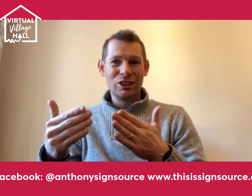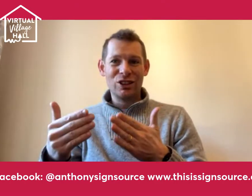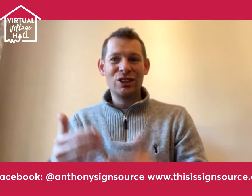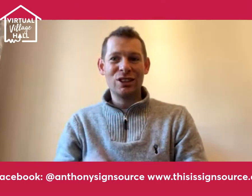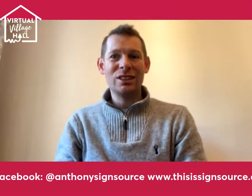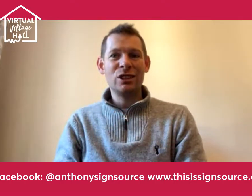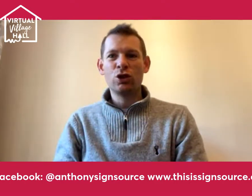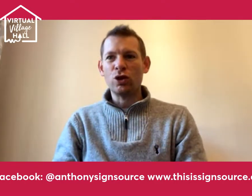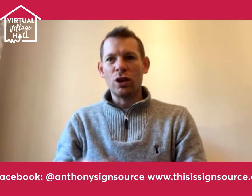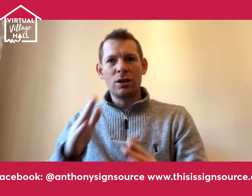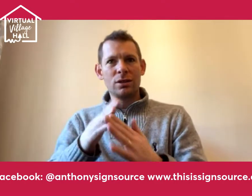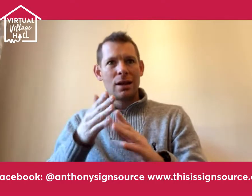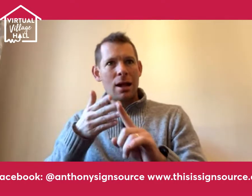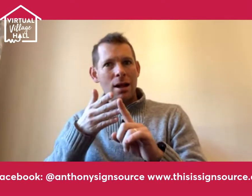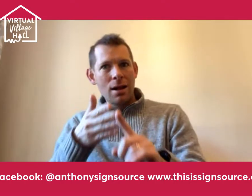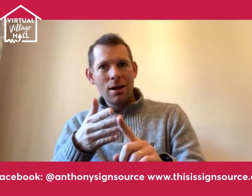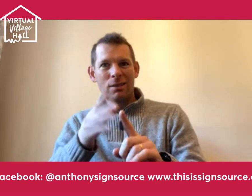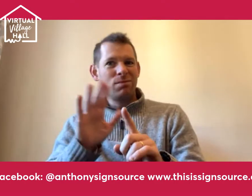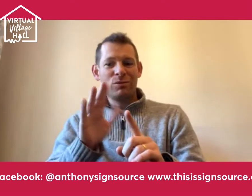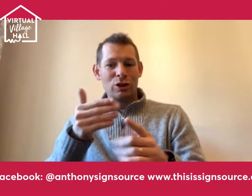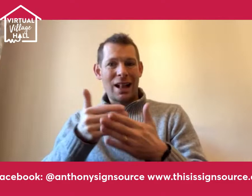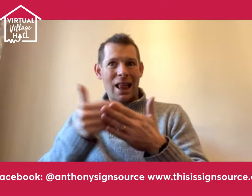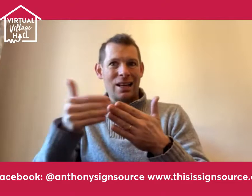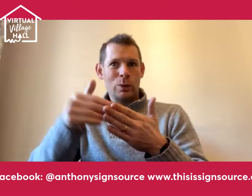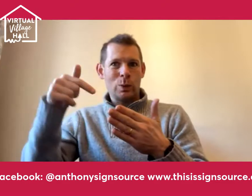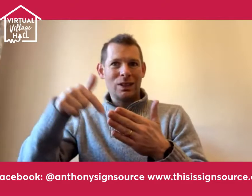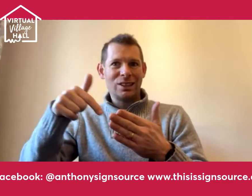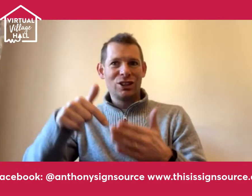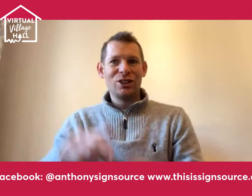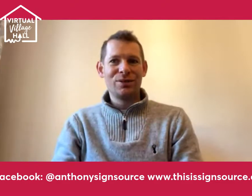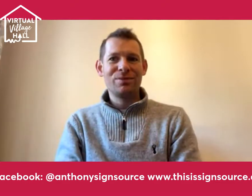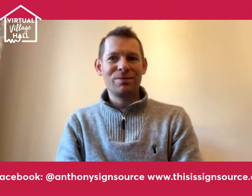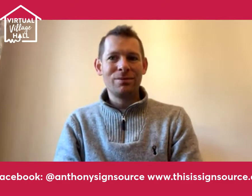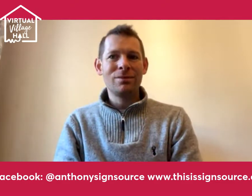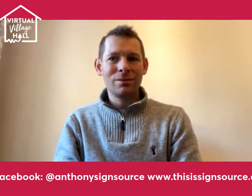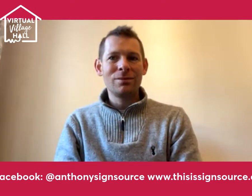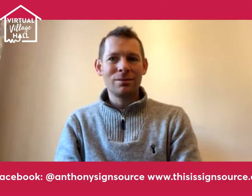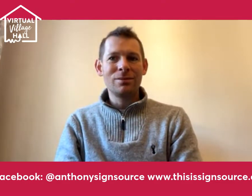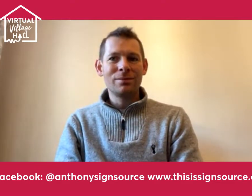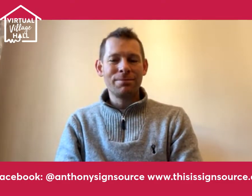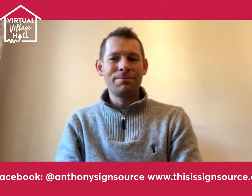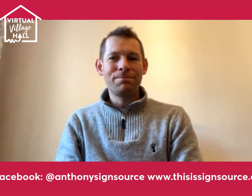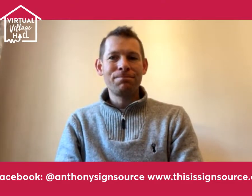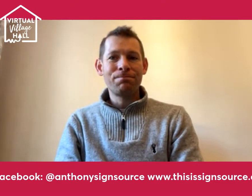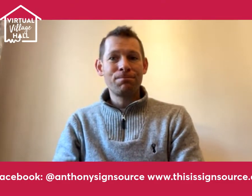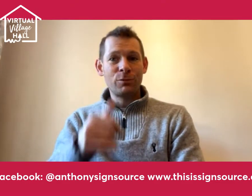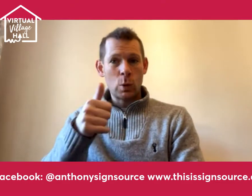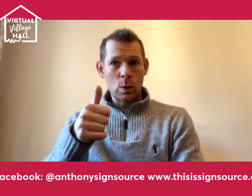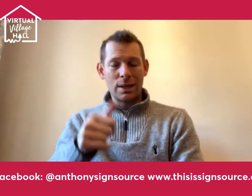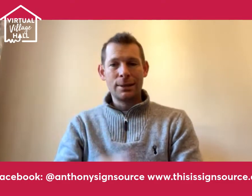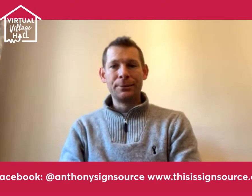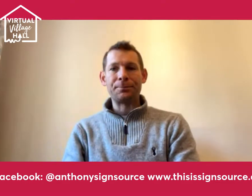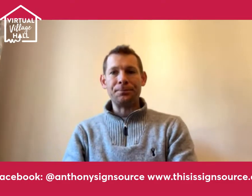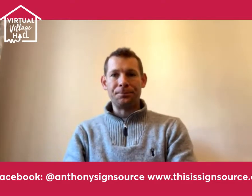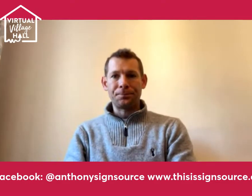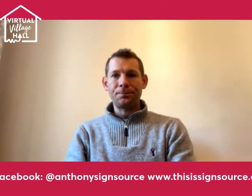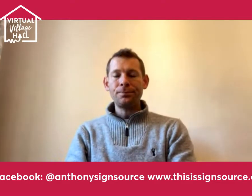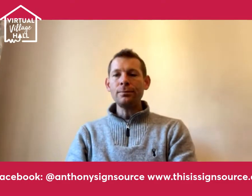that just understand that that's part of our language and culture. We're not targeting anybody or being in any way malicious with our comments.